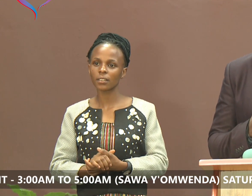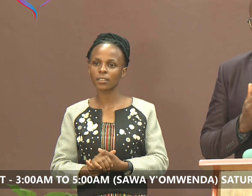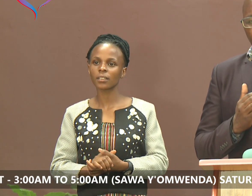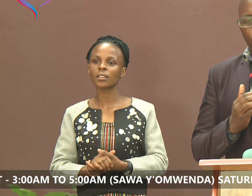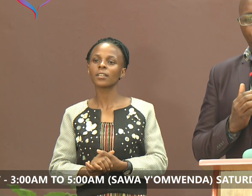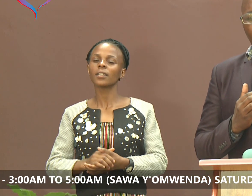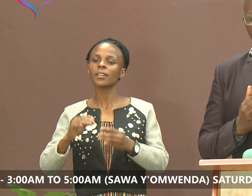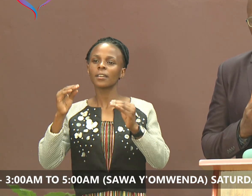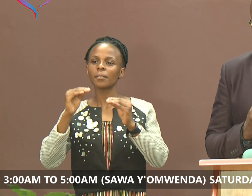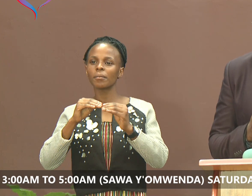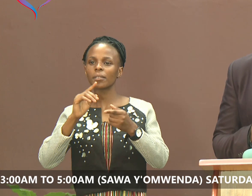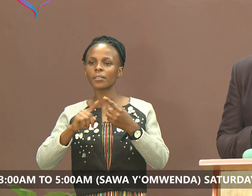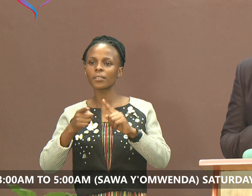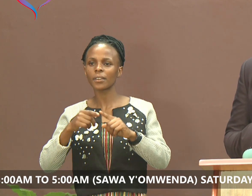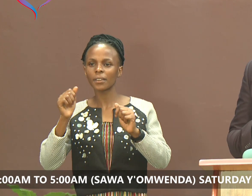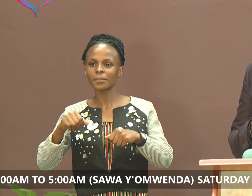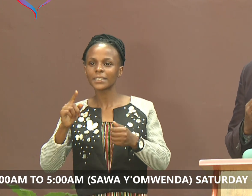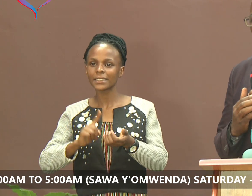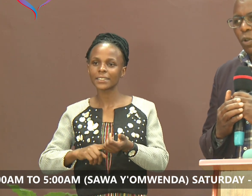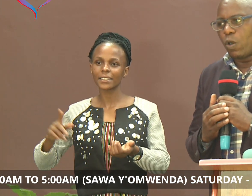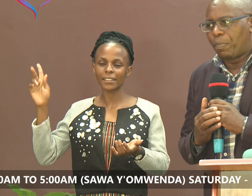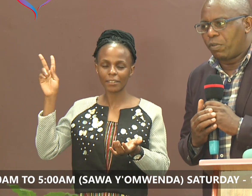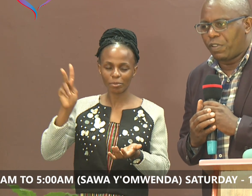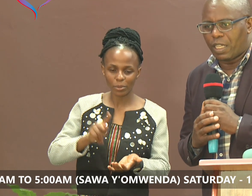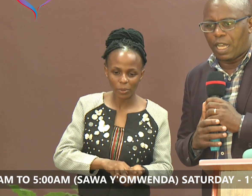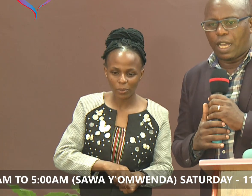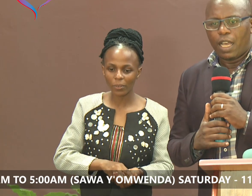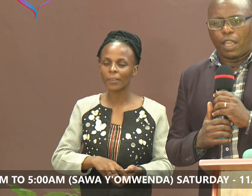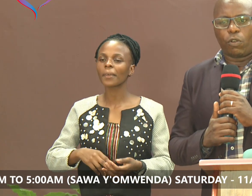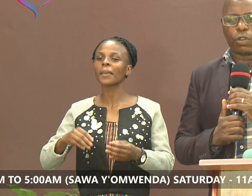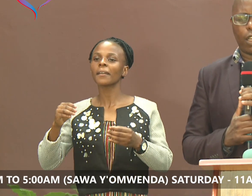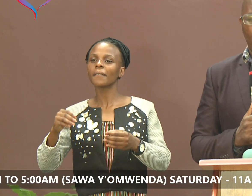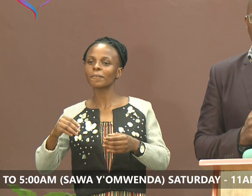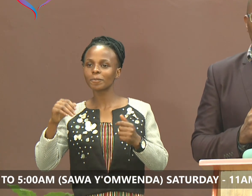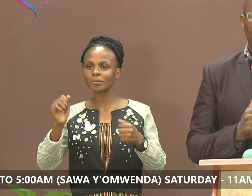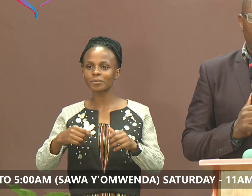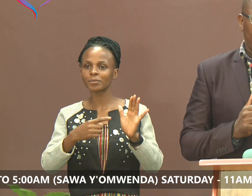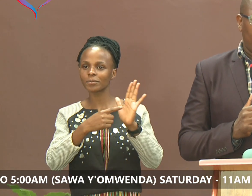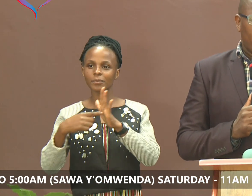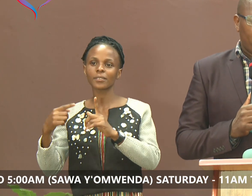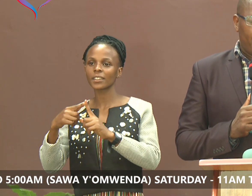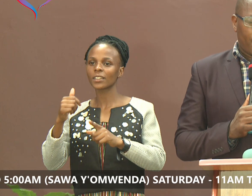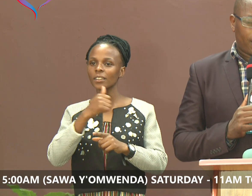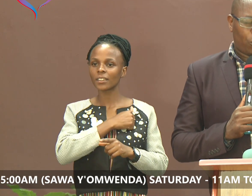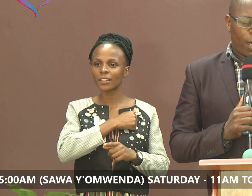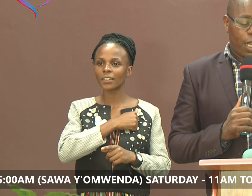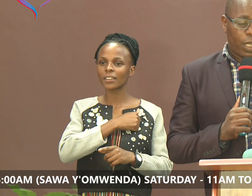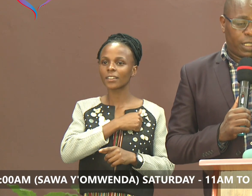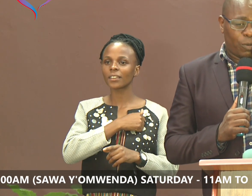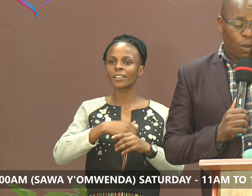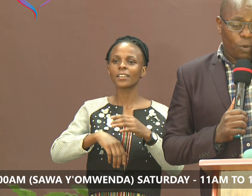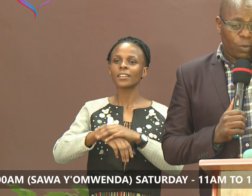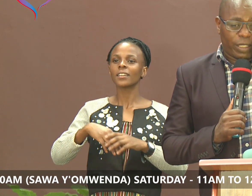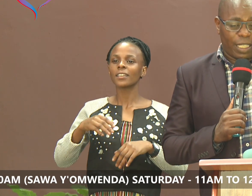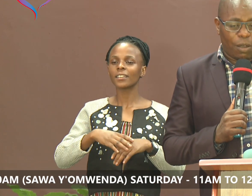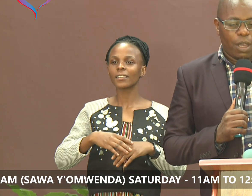bonna oyino kufuna approval ya mama ba aunt bayino ku approvinga ayino kutwalake wa aunt we gundi banange sikutwalanga wa